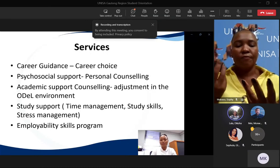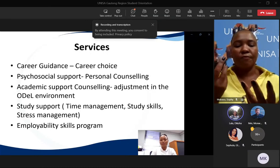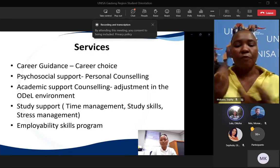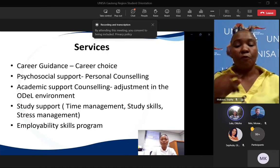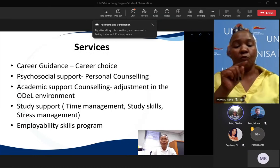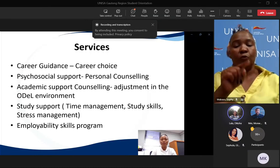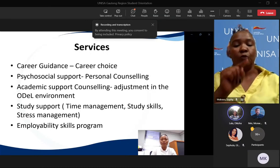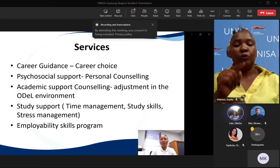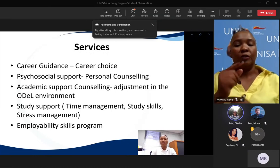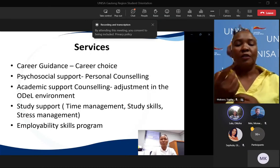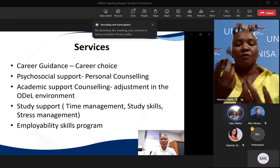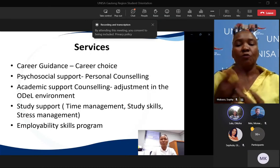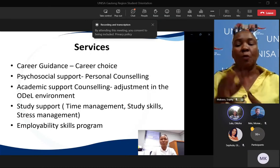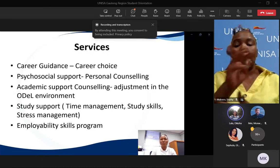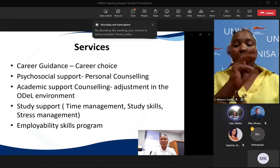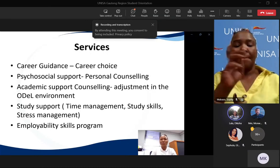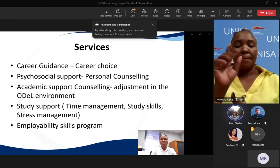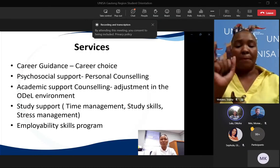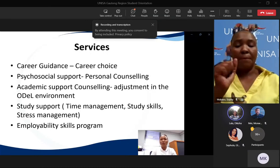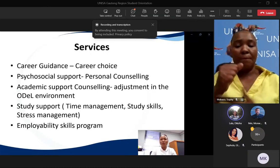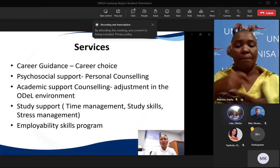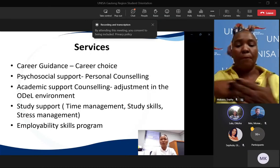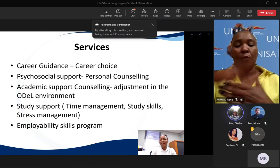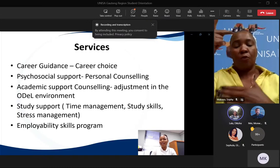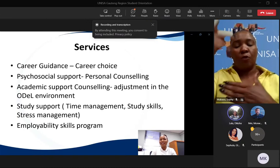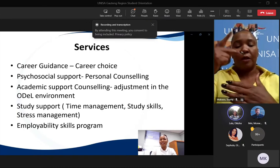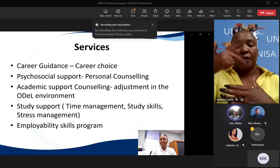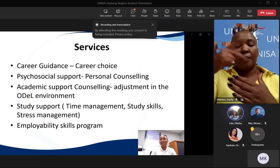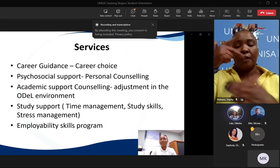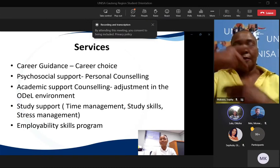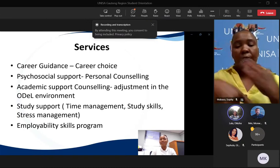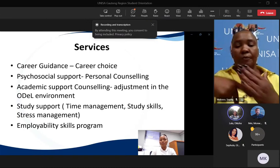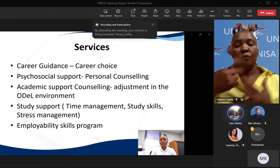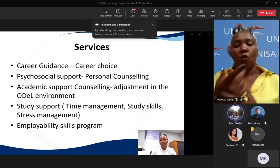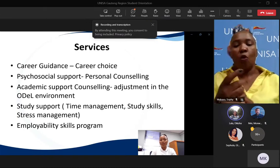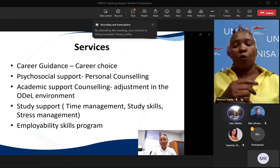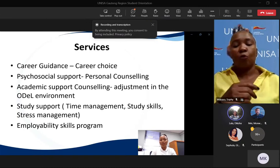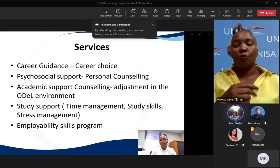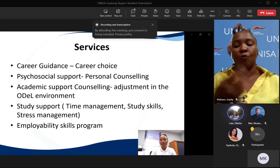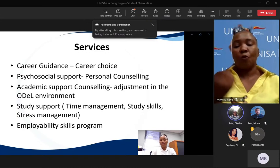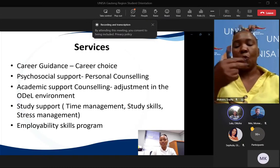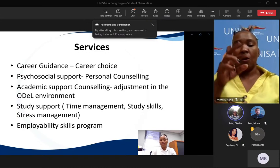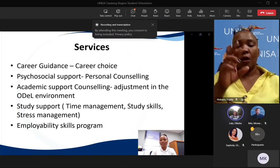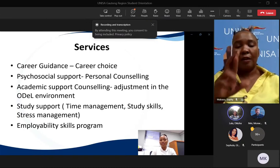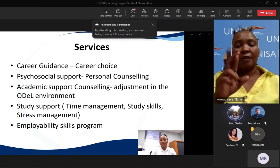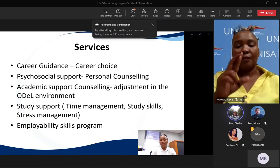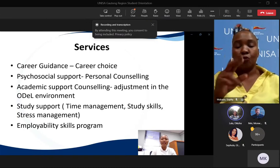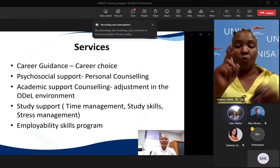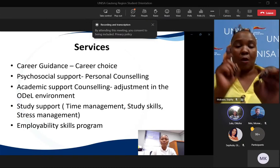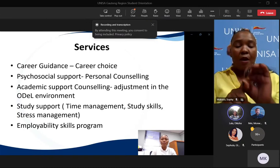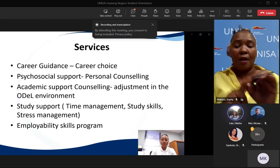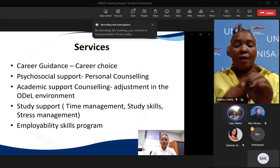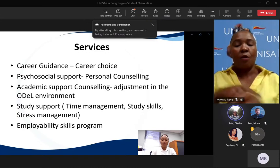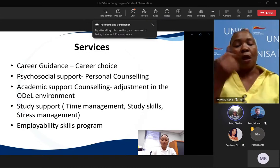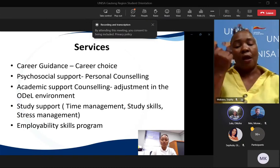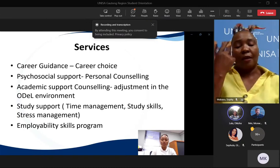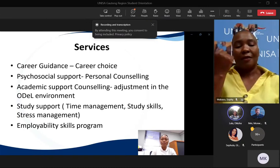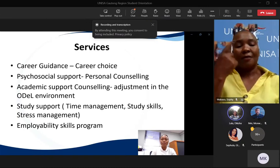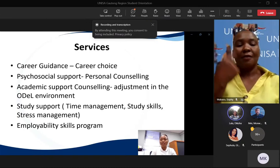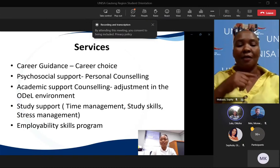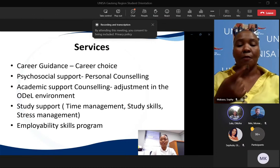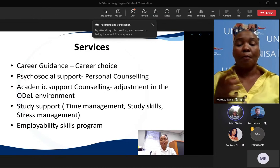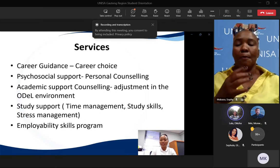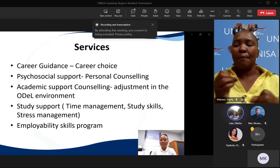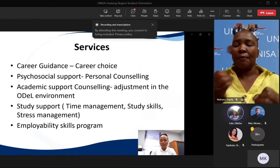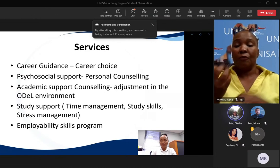taken into Masters program or you have to go through honors and Masters for you to be qualified so we understand that most of the